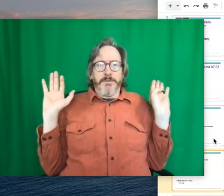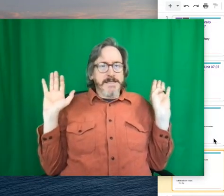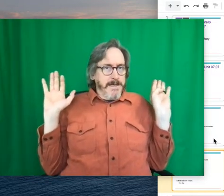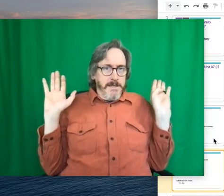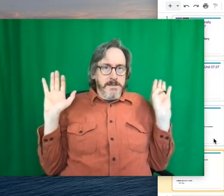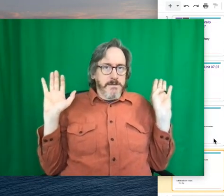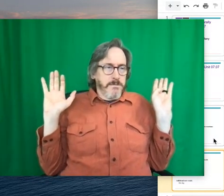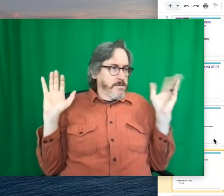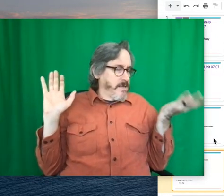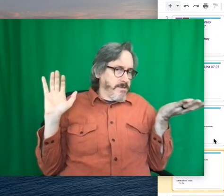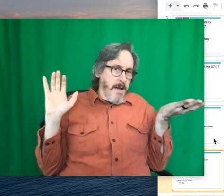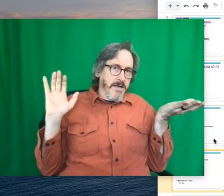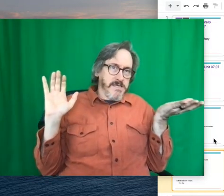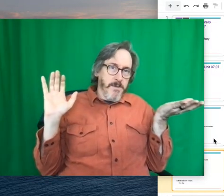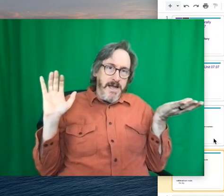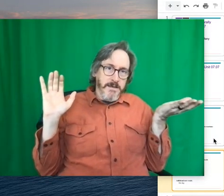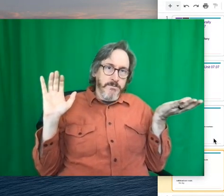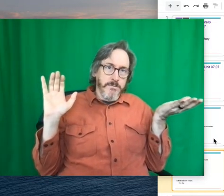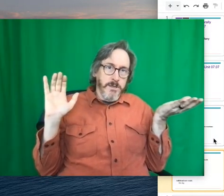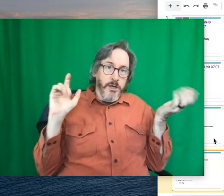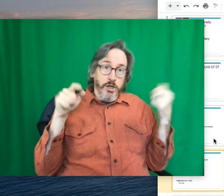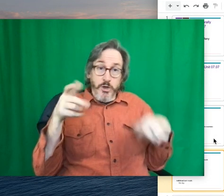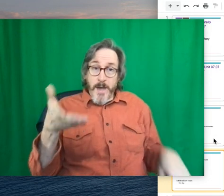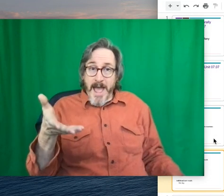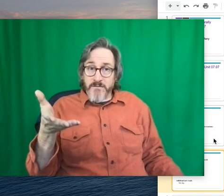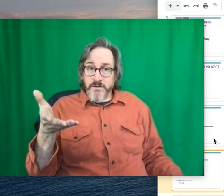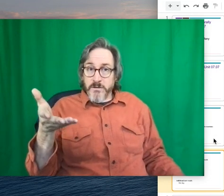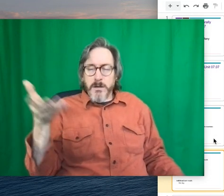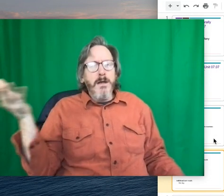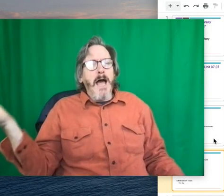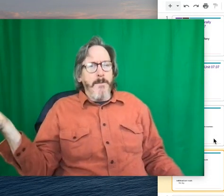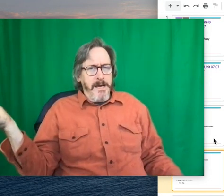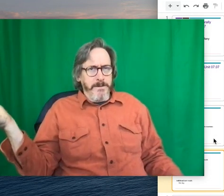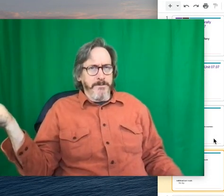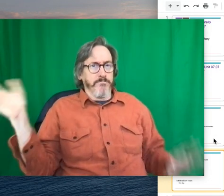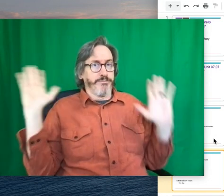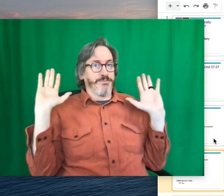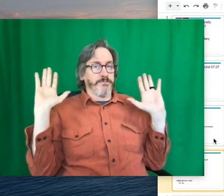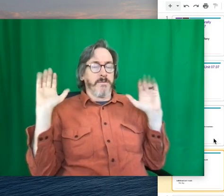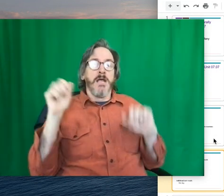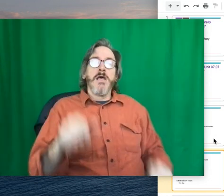that simple sentence, some topic, some item, you have how many?